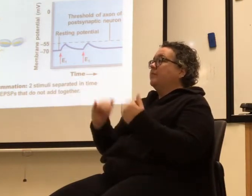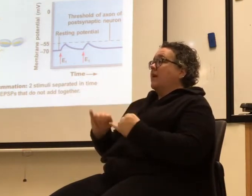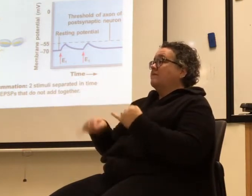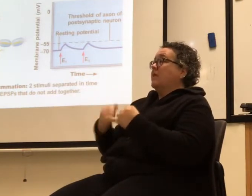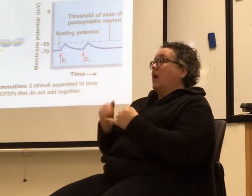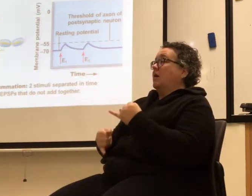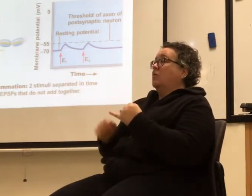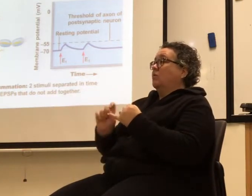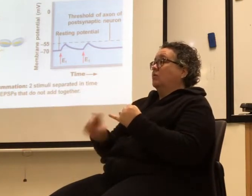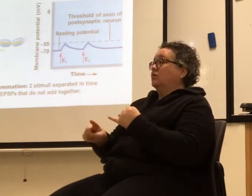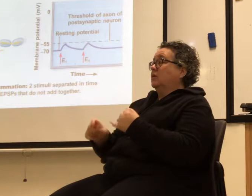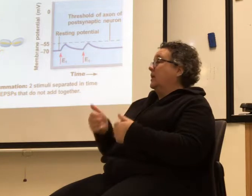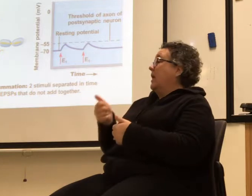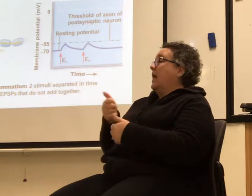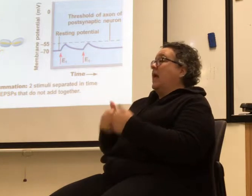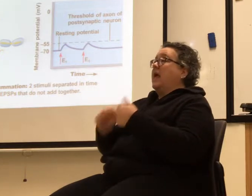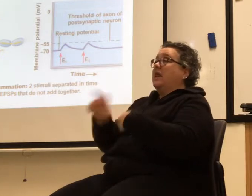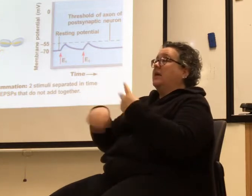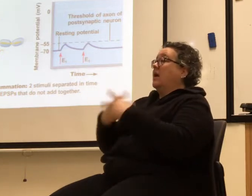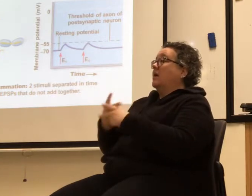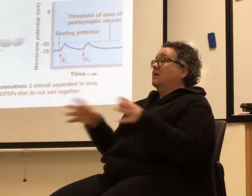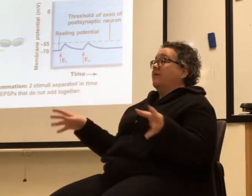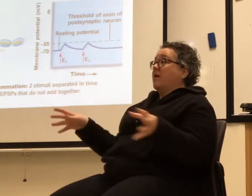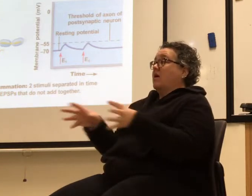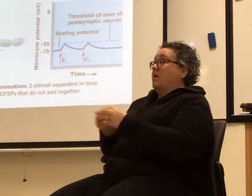was there any kind of summation?